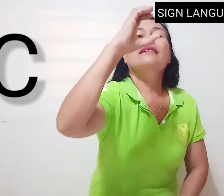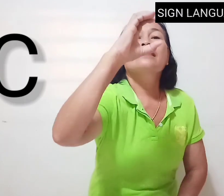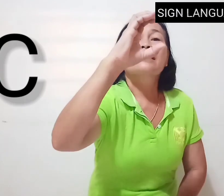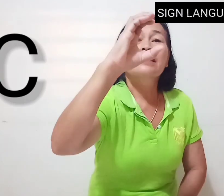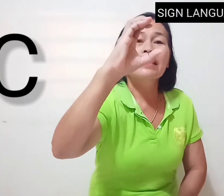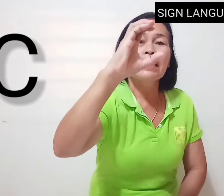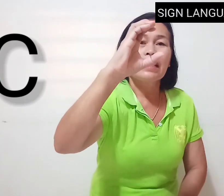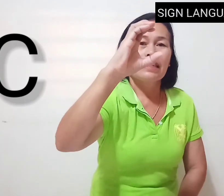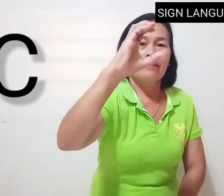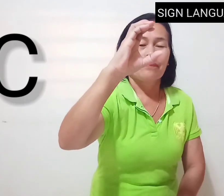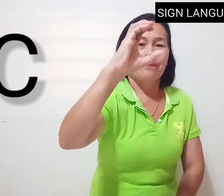C.